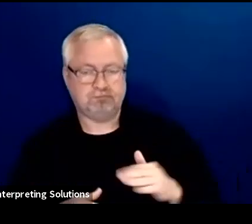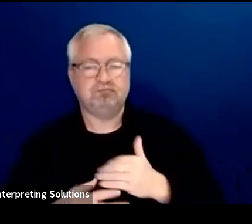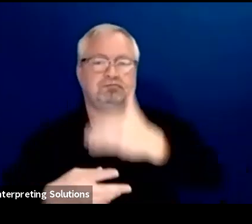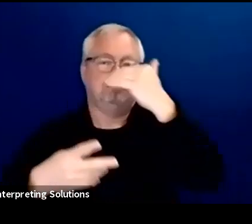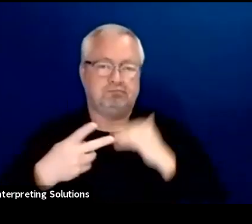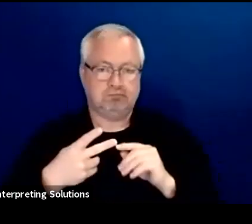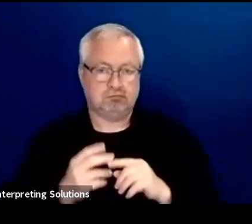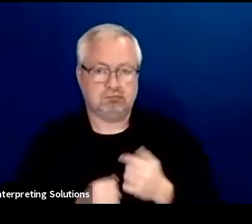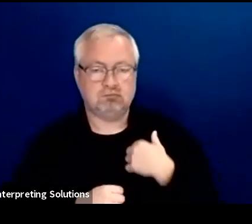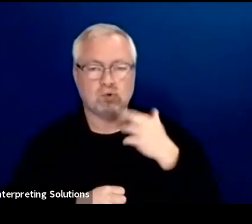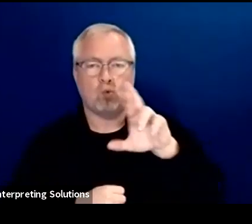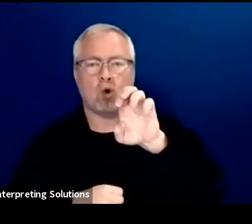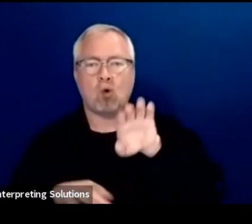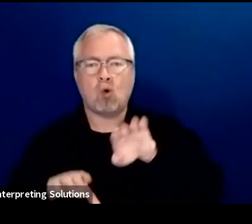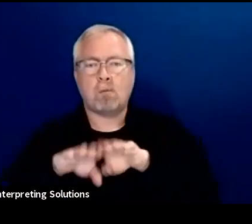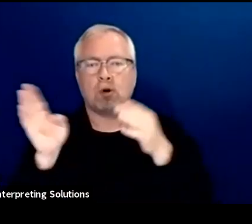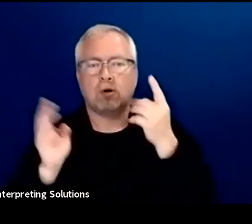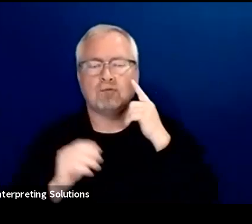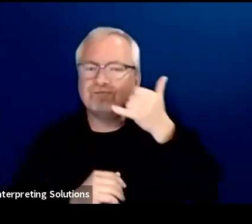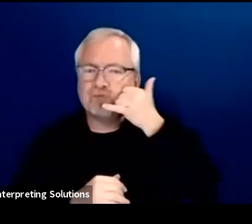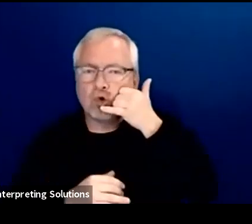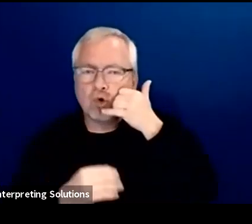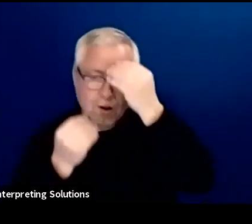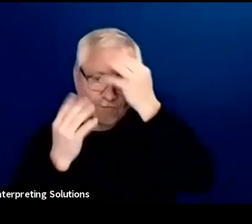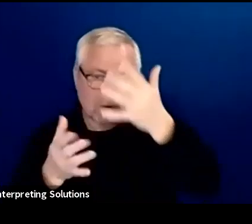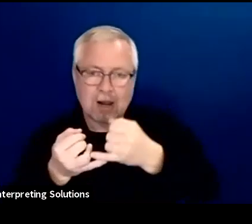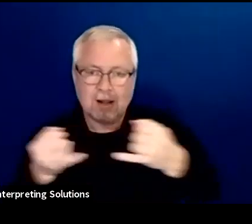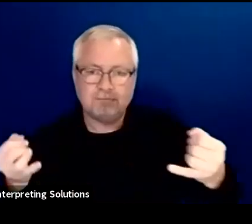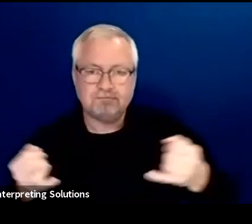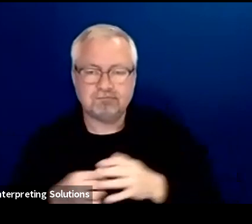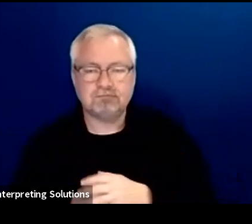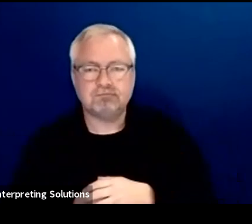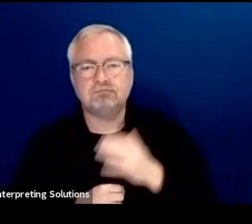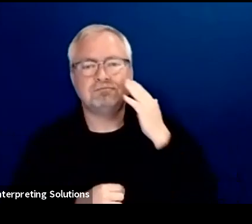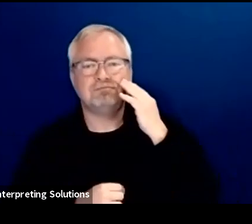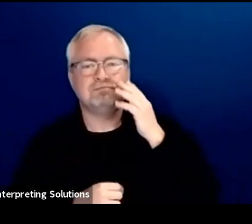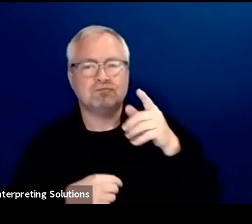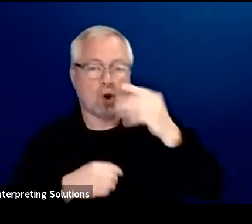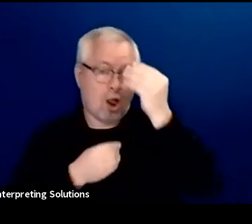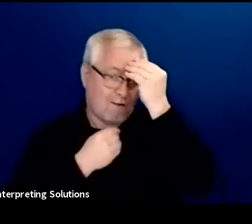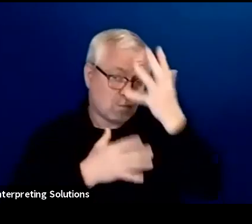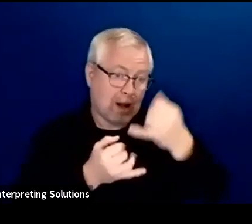information line. And the reason it's related to the first is that our information lines have been pretty